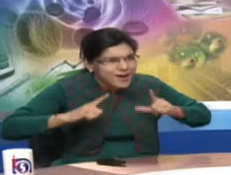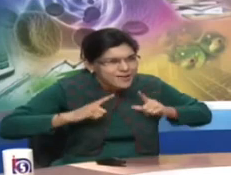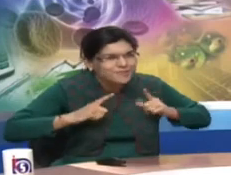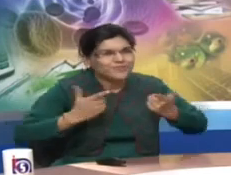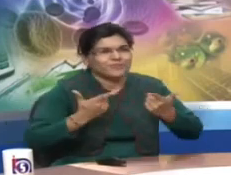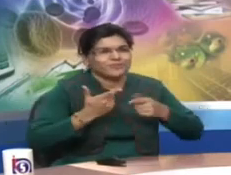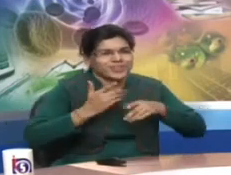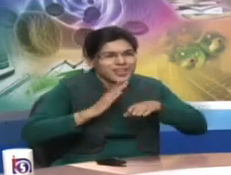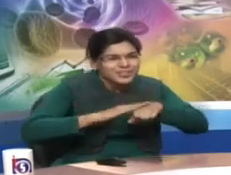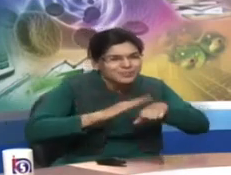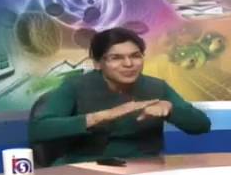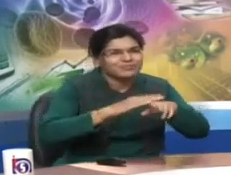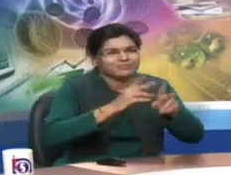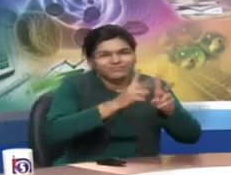studies were an